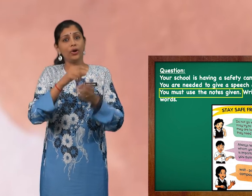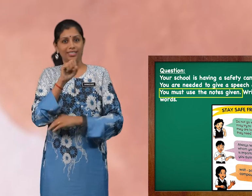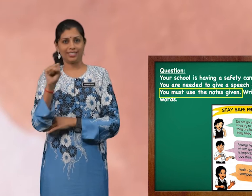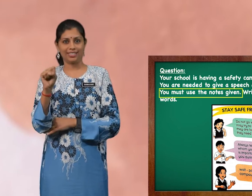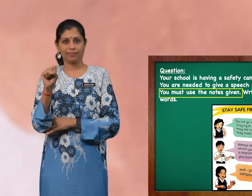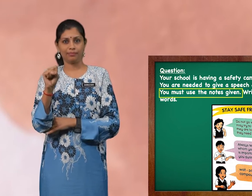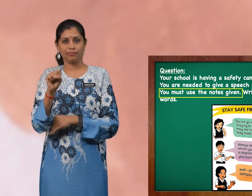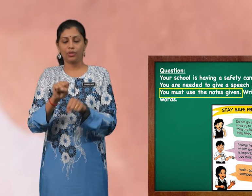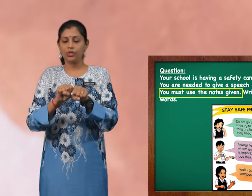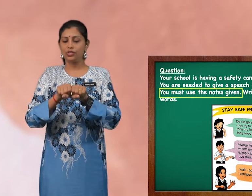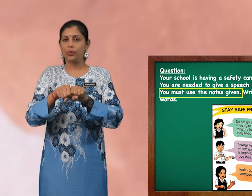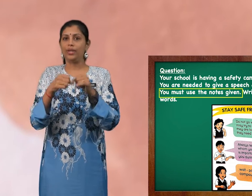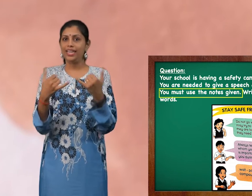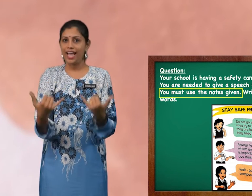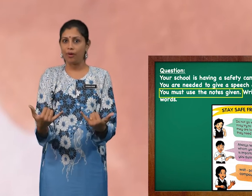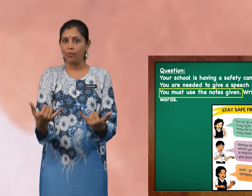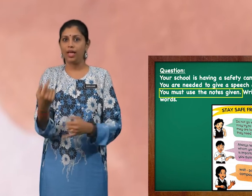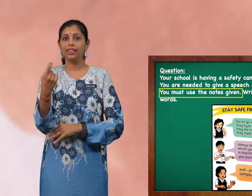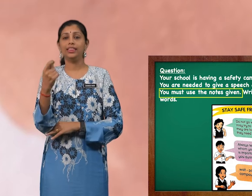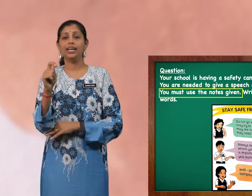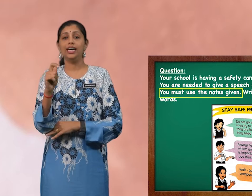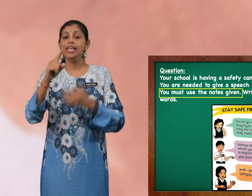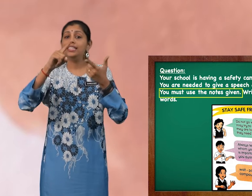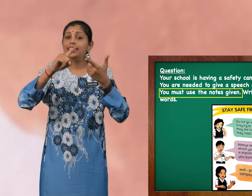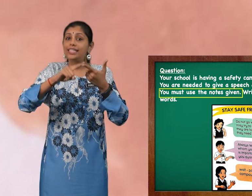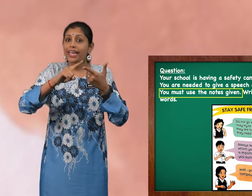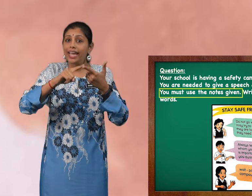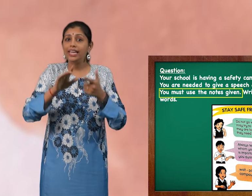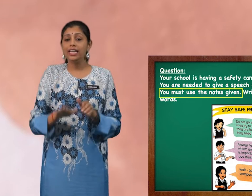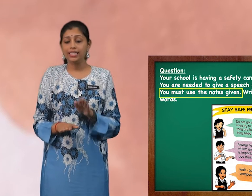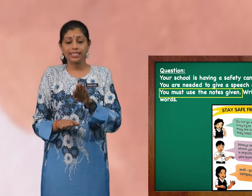points. So now, the second step.